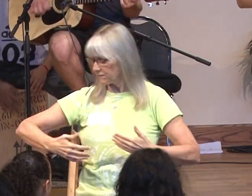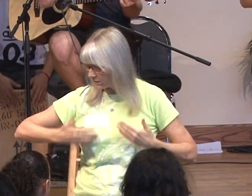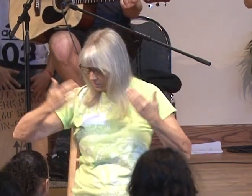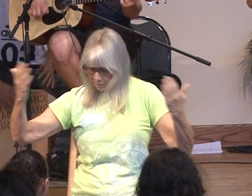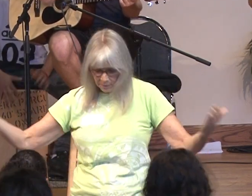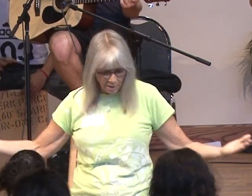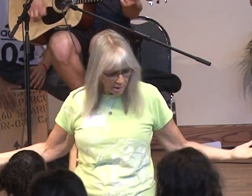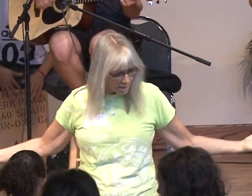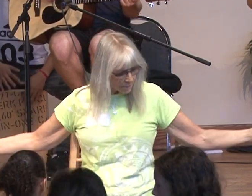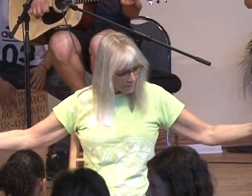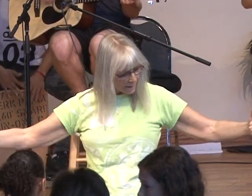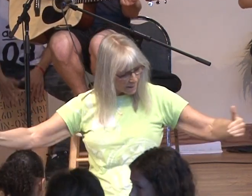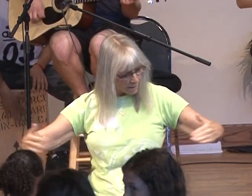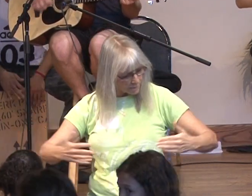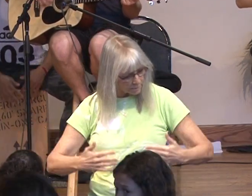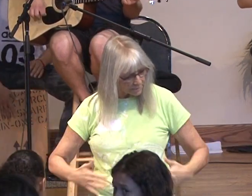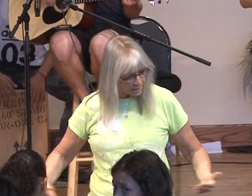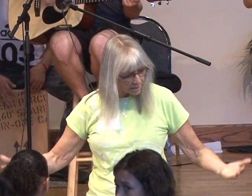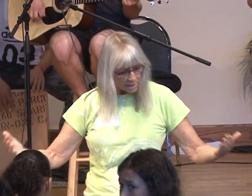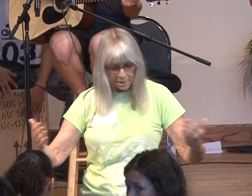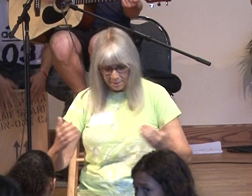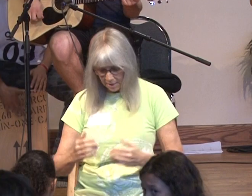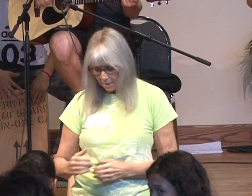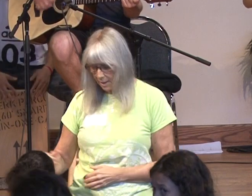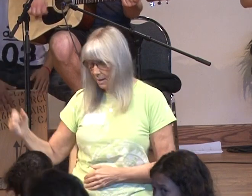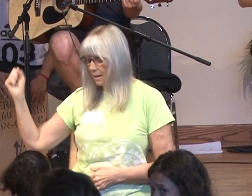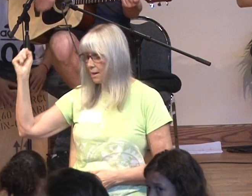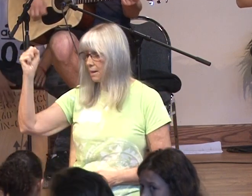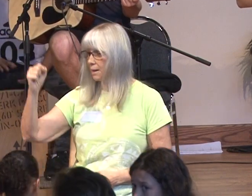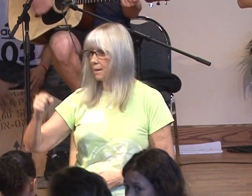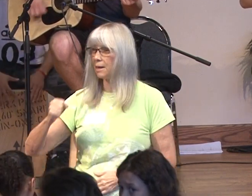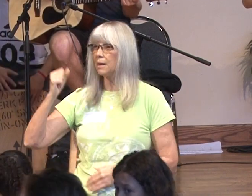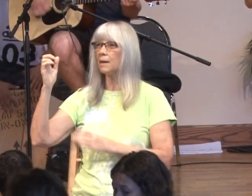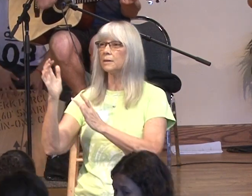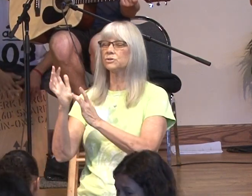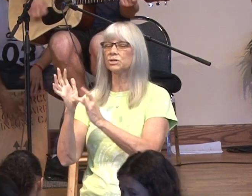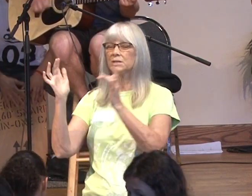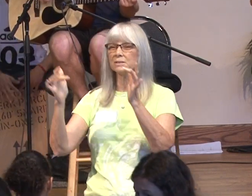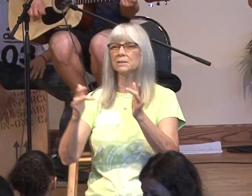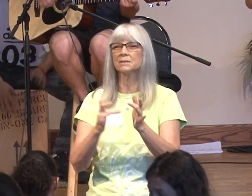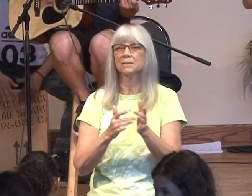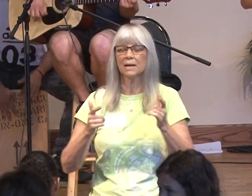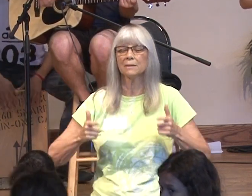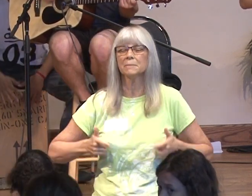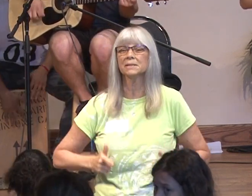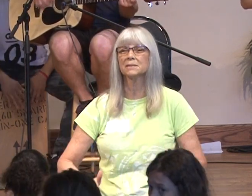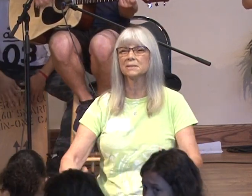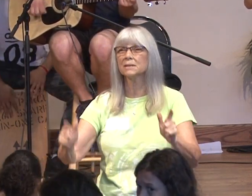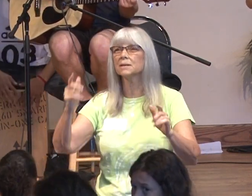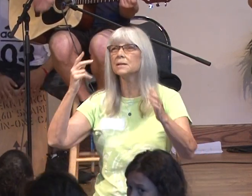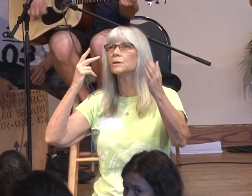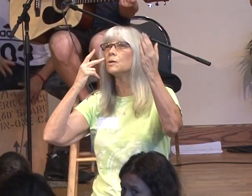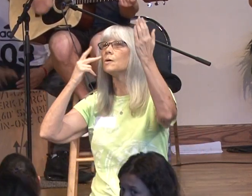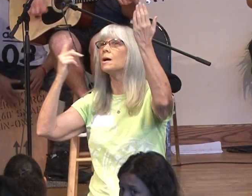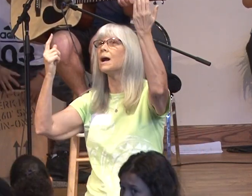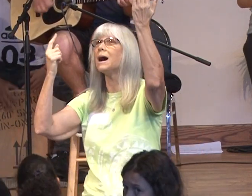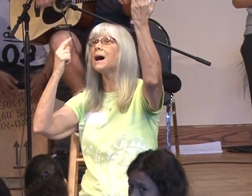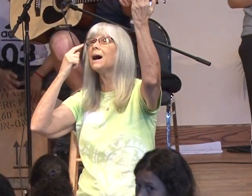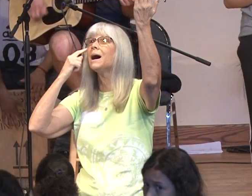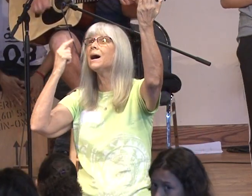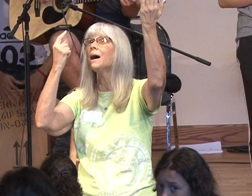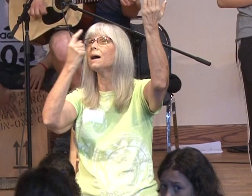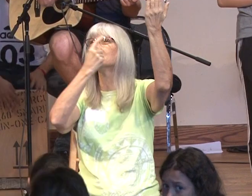Let me feel you all around me. Yeah, yeah. Jesus, let me see